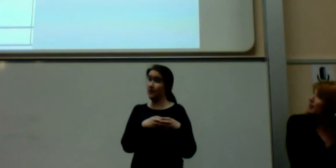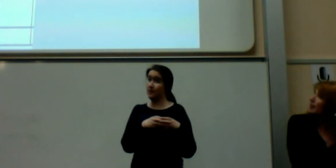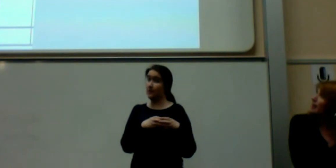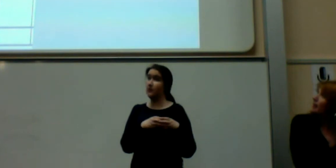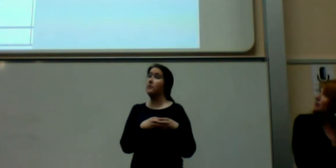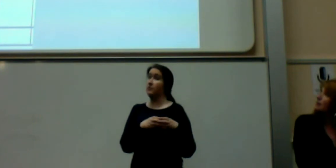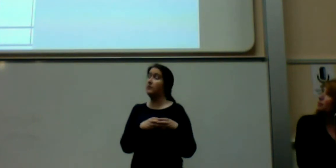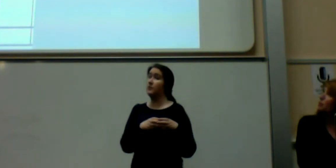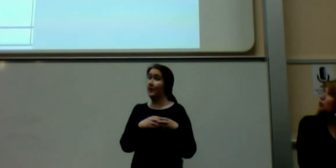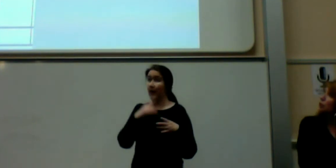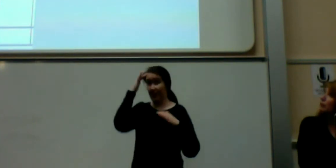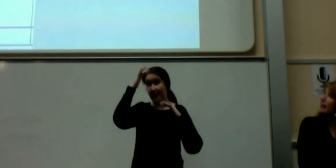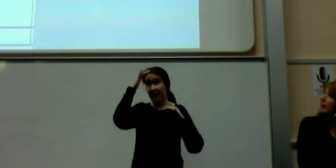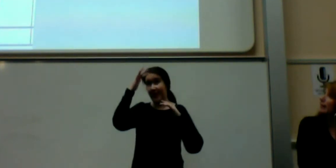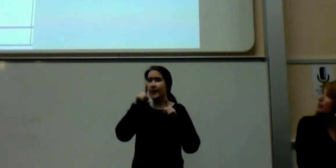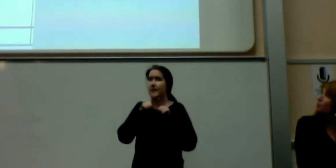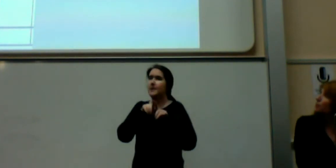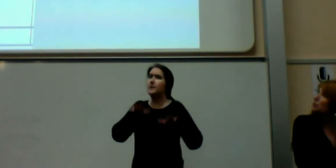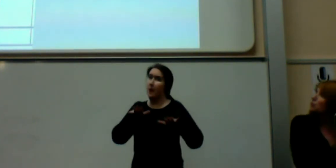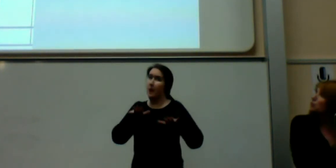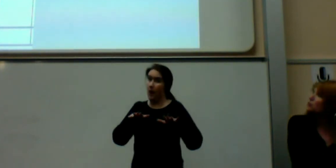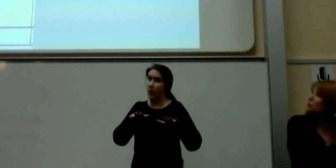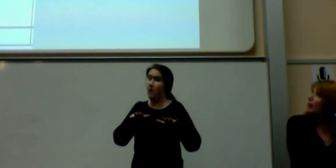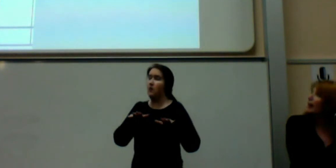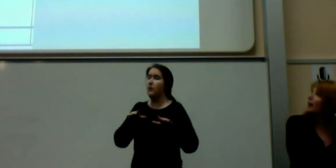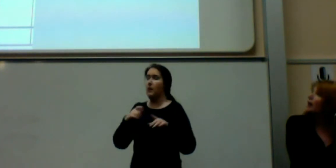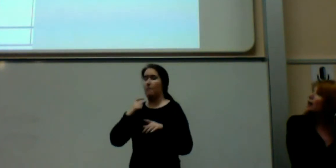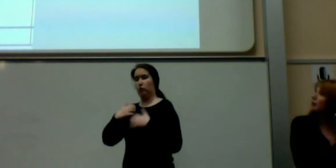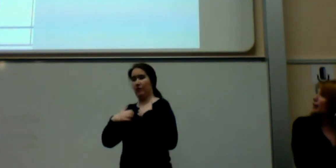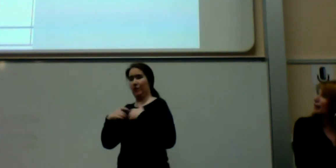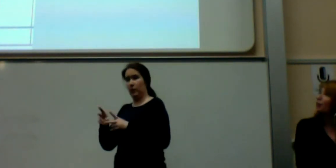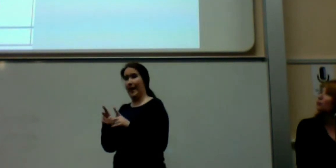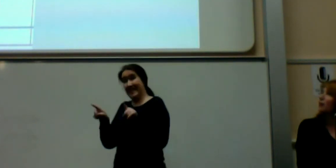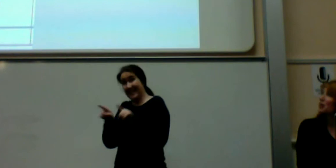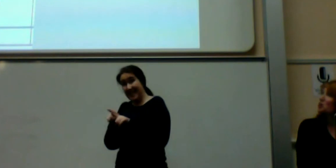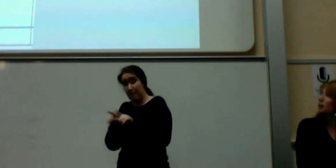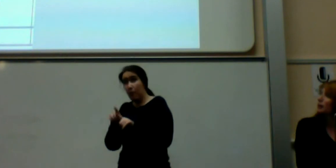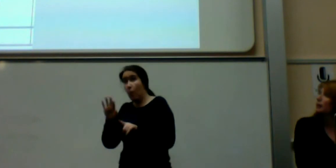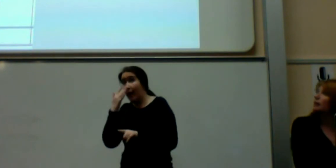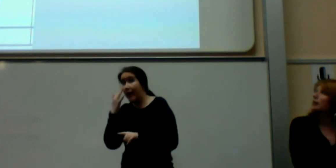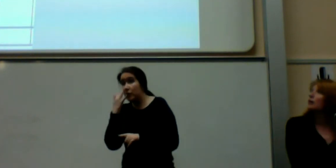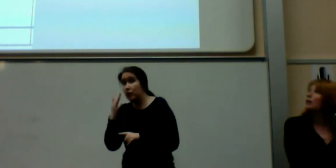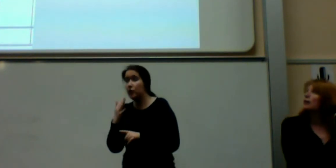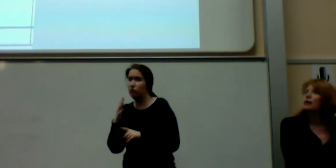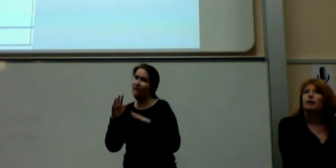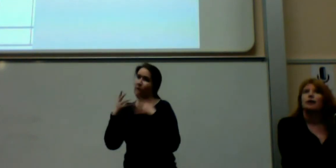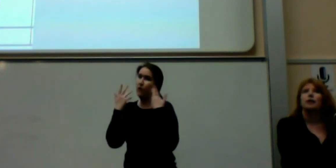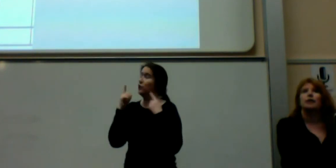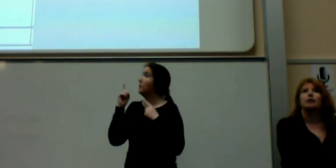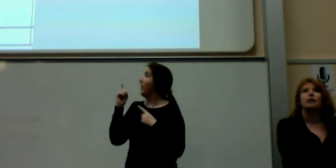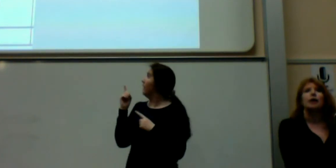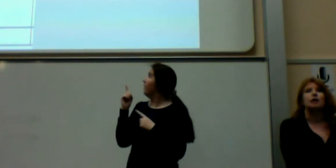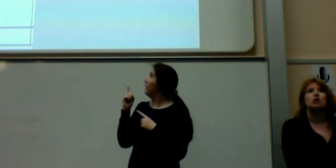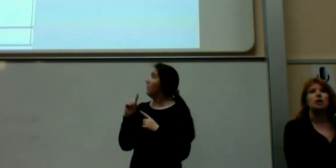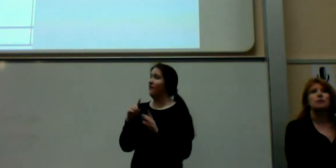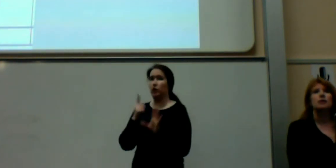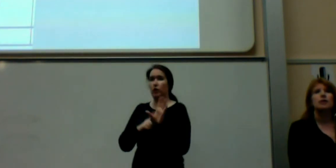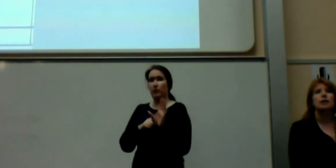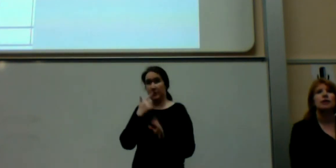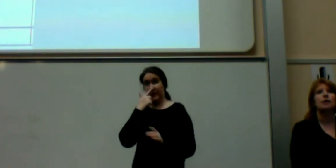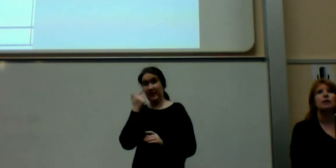were thinking similarly in the personal interest way, like freshmen in